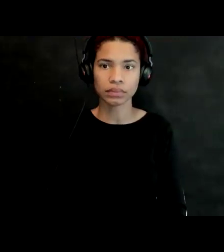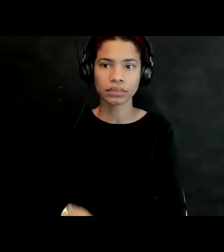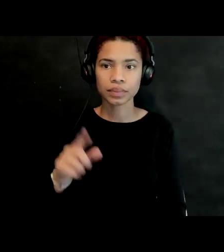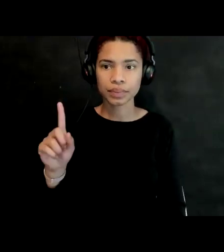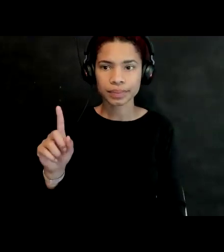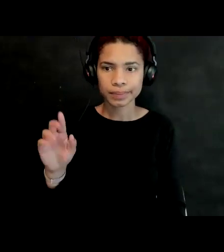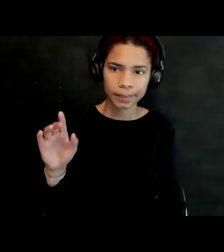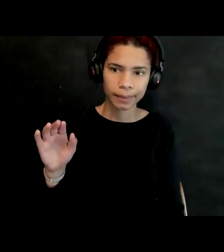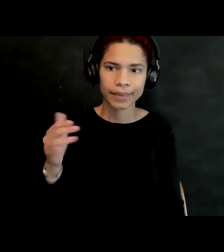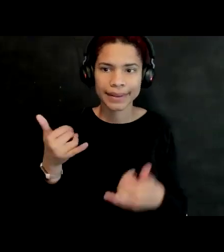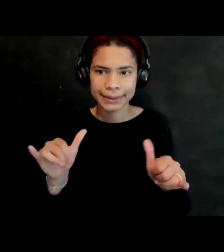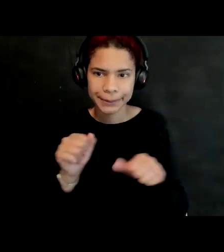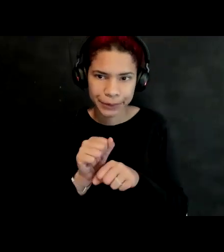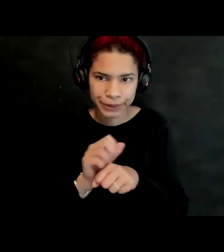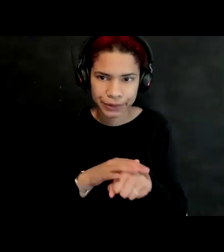me.